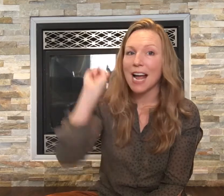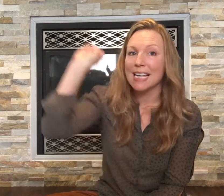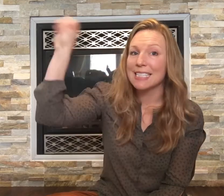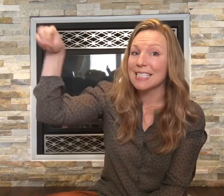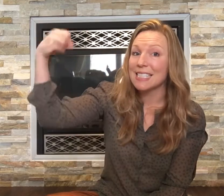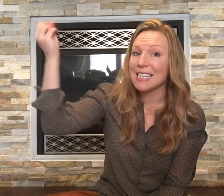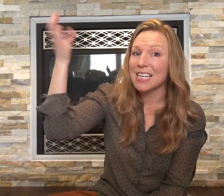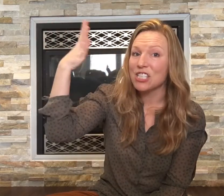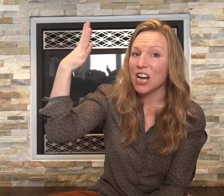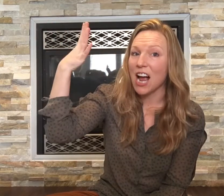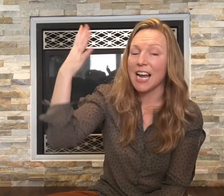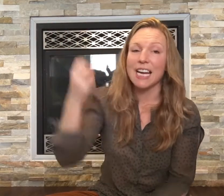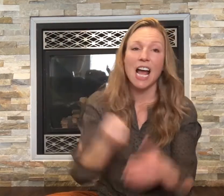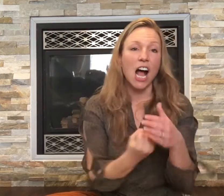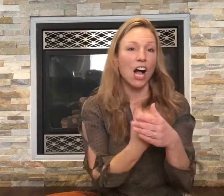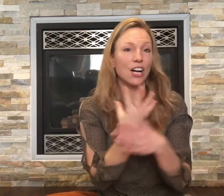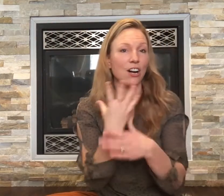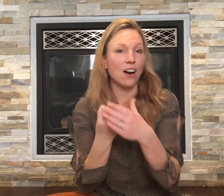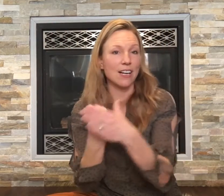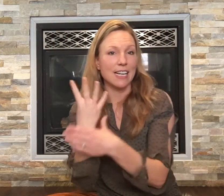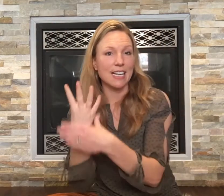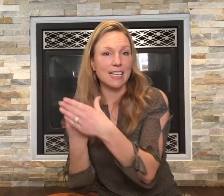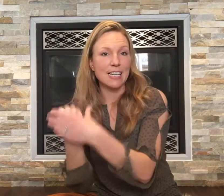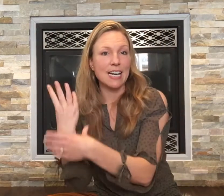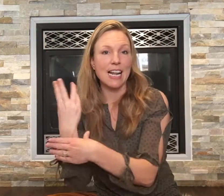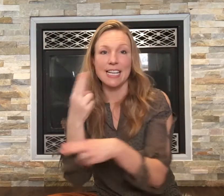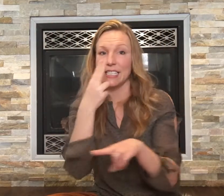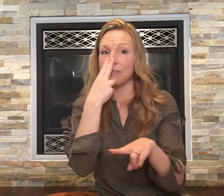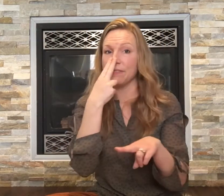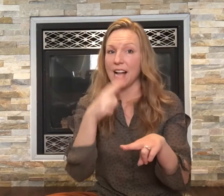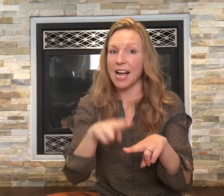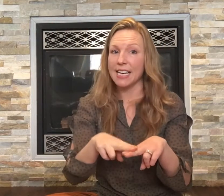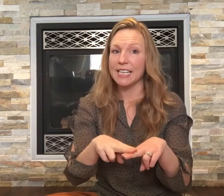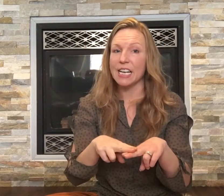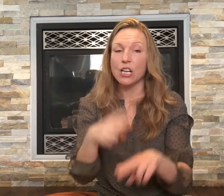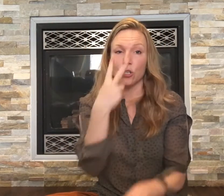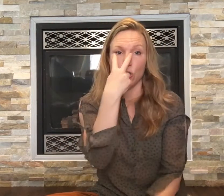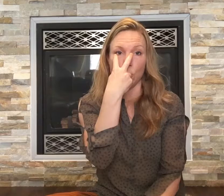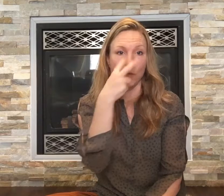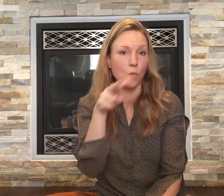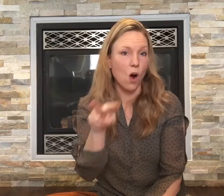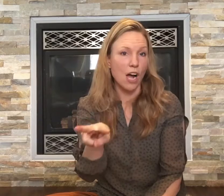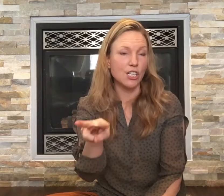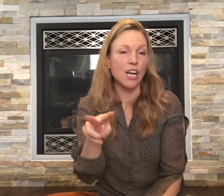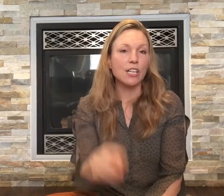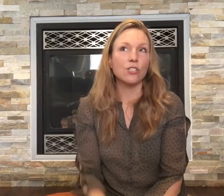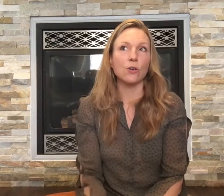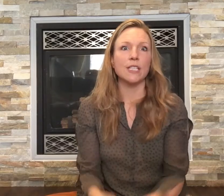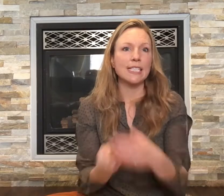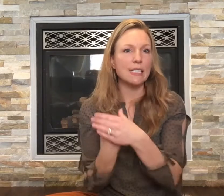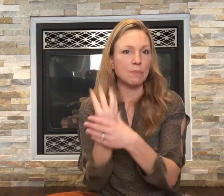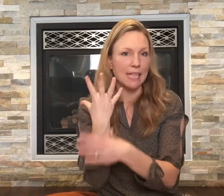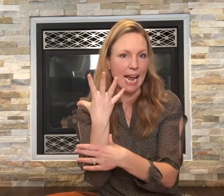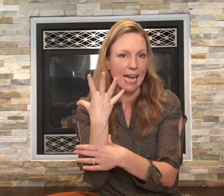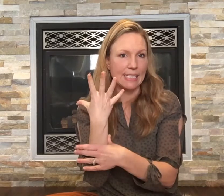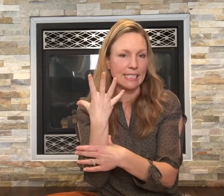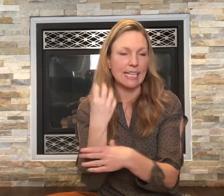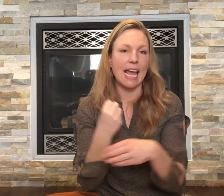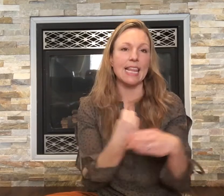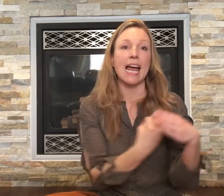and sunshine, a garden is fun to watch. So this is a plant, and then